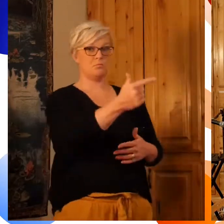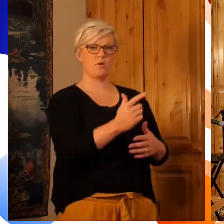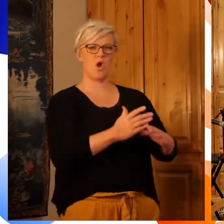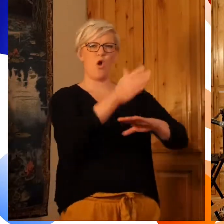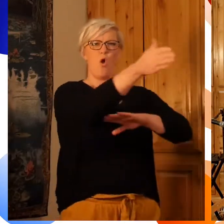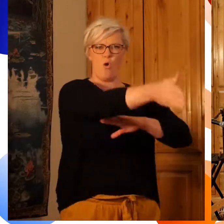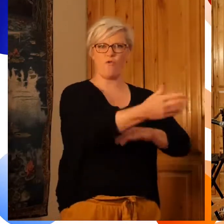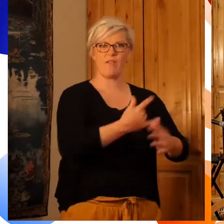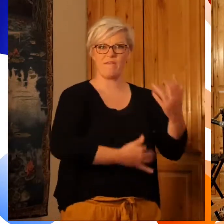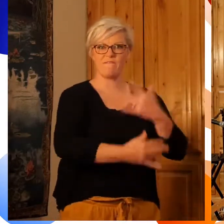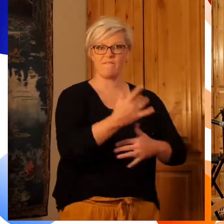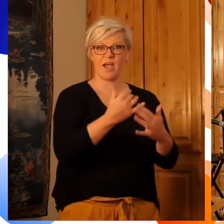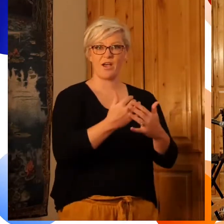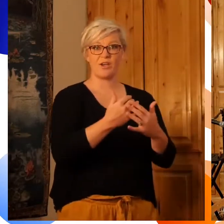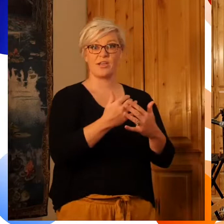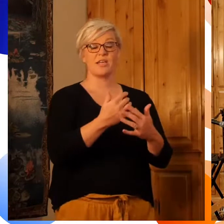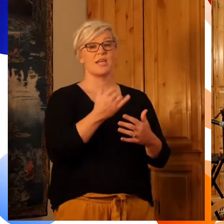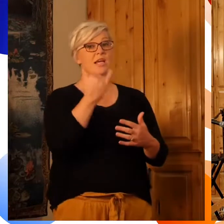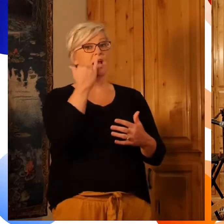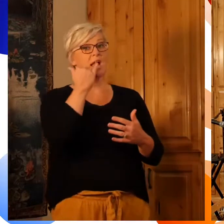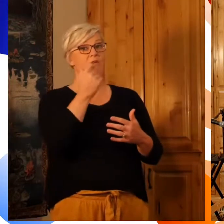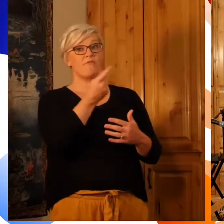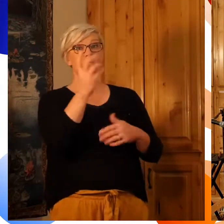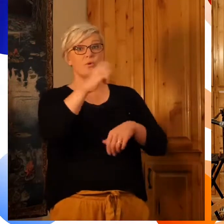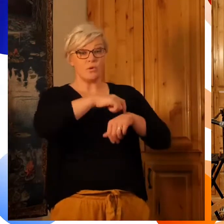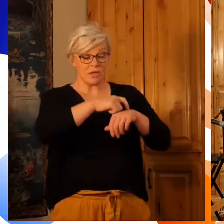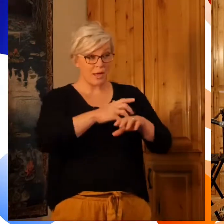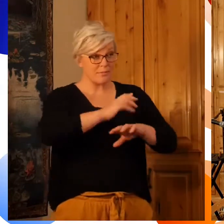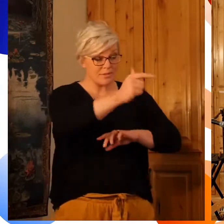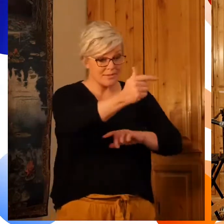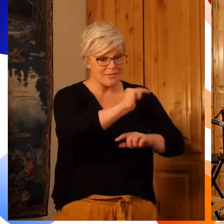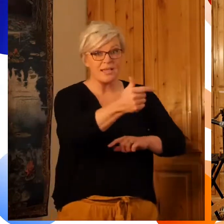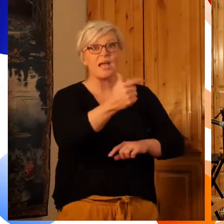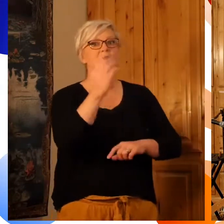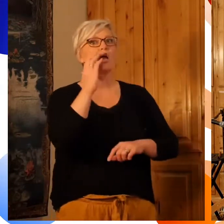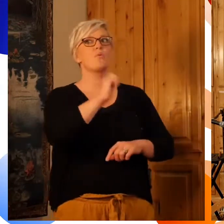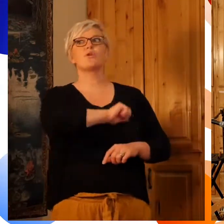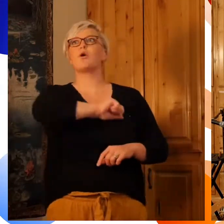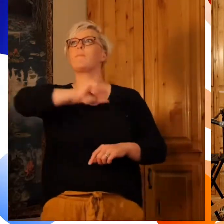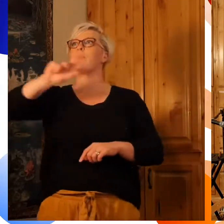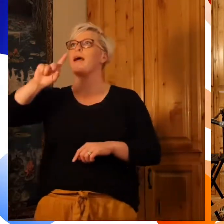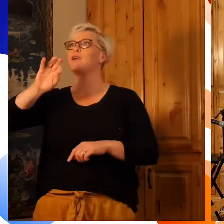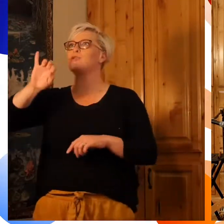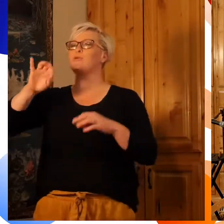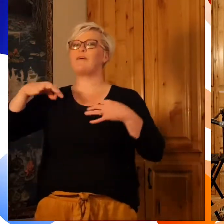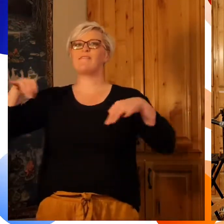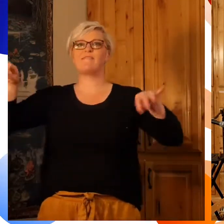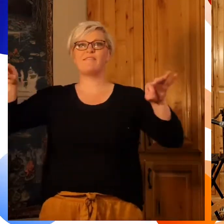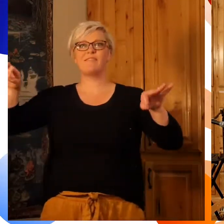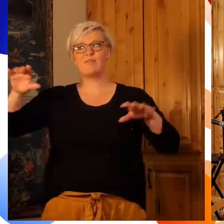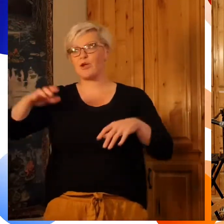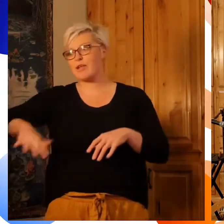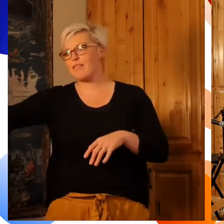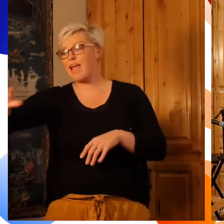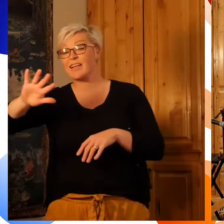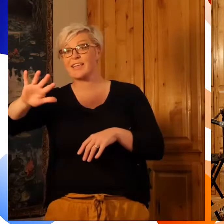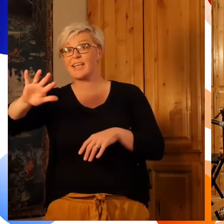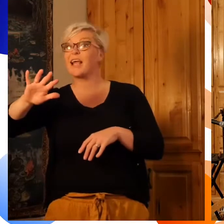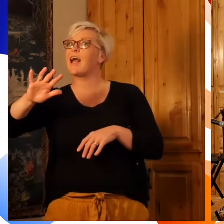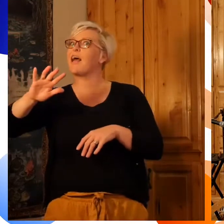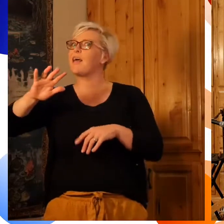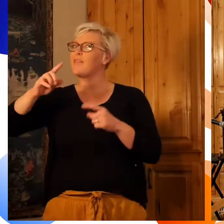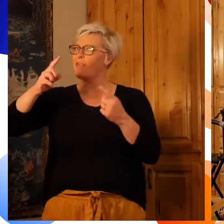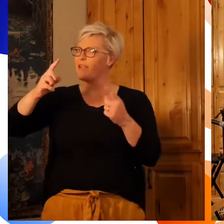to fairyland, and in turn, the fairies would leave your own child in its place. At least that's how it works in